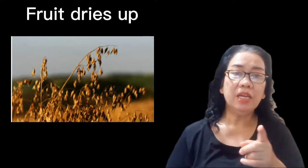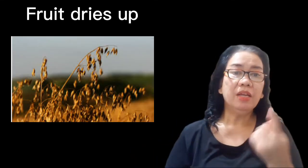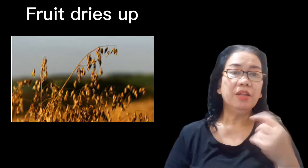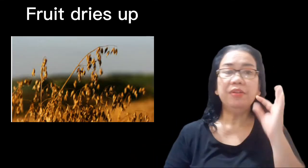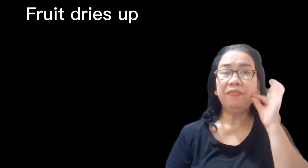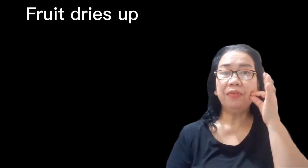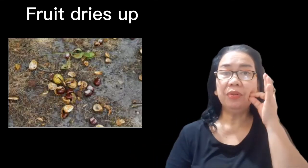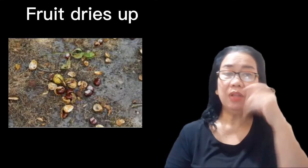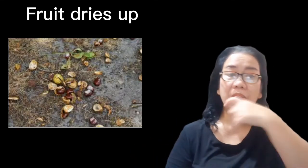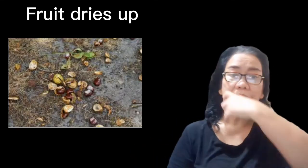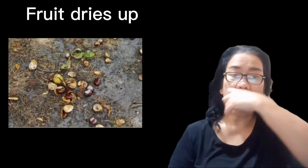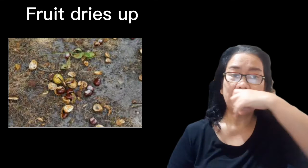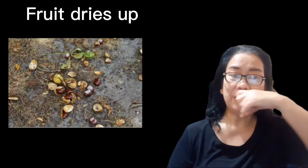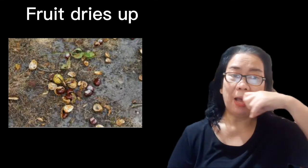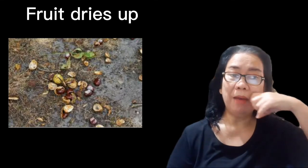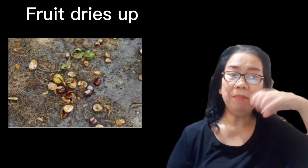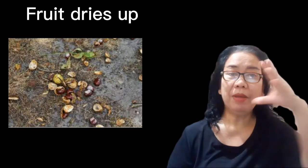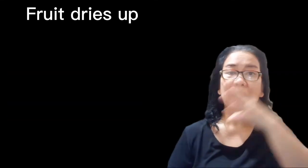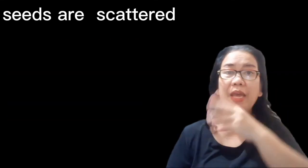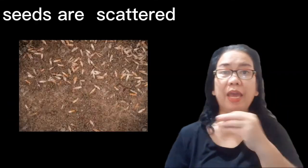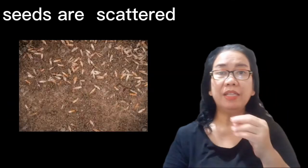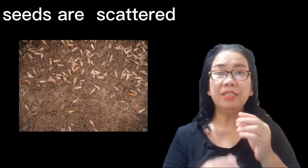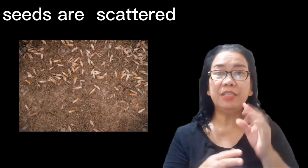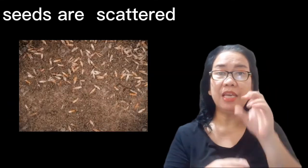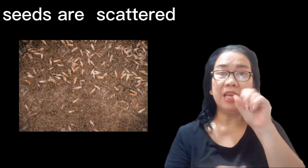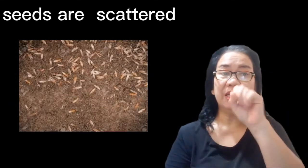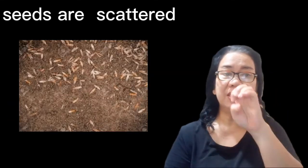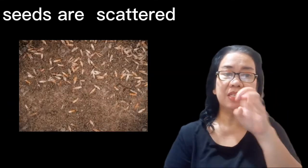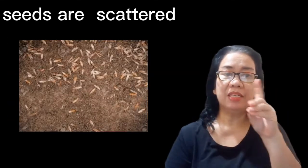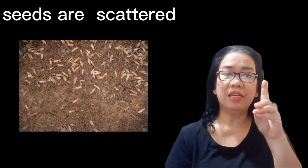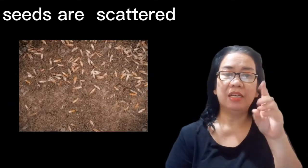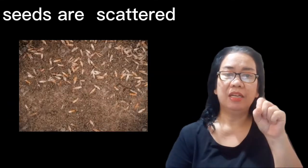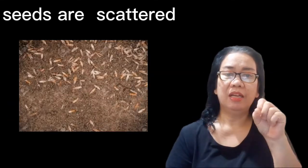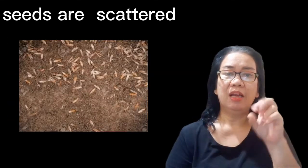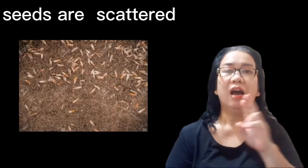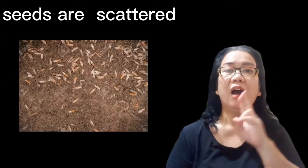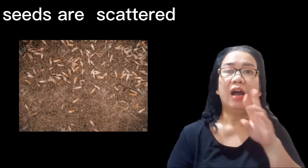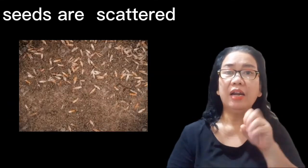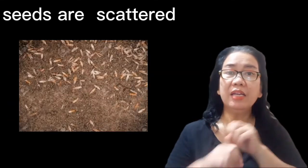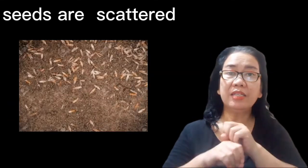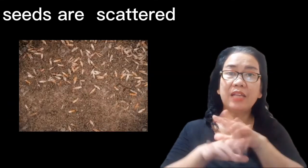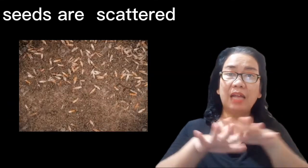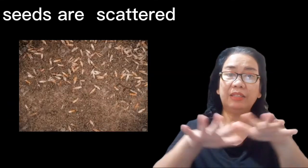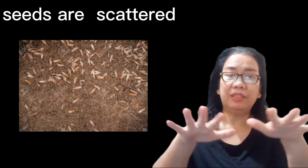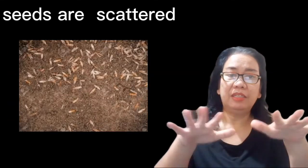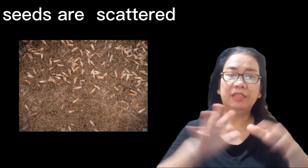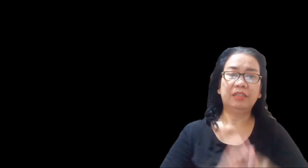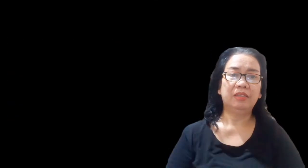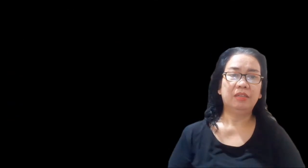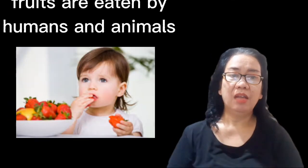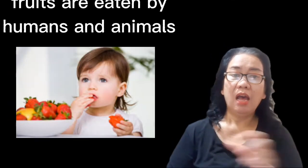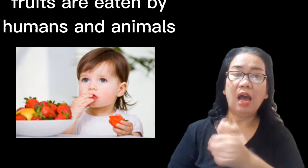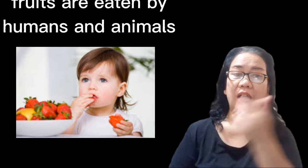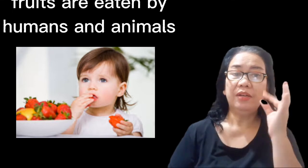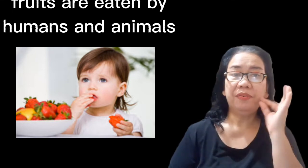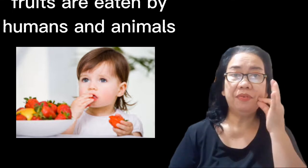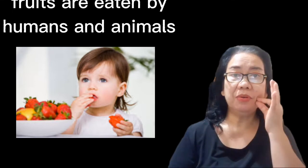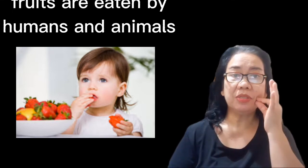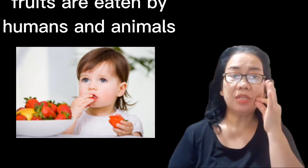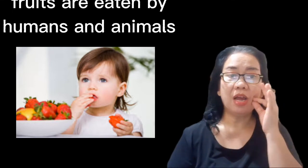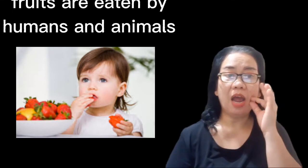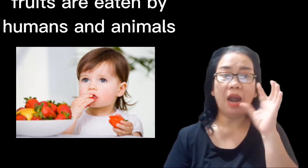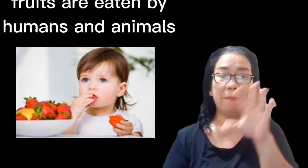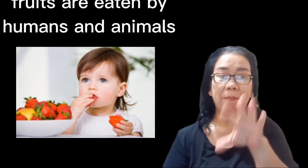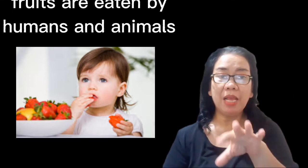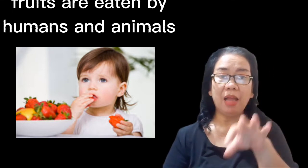Usually, the fruit dries up and seeds are scattered. Other